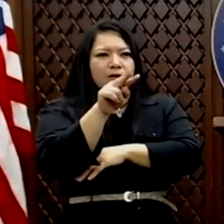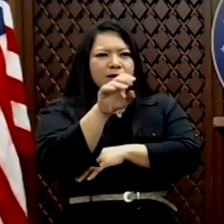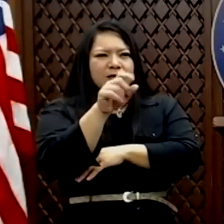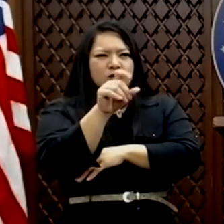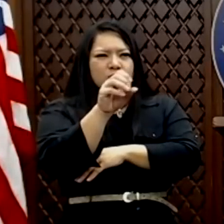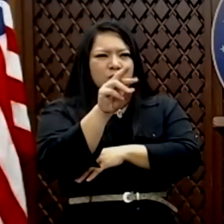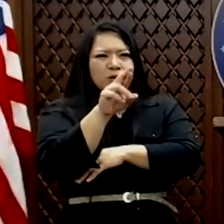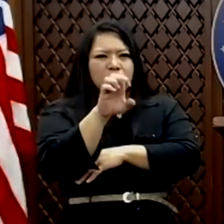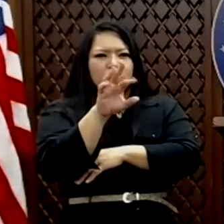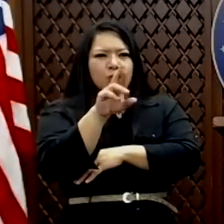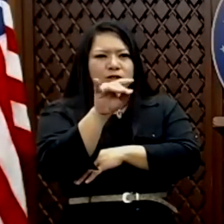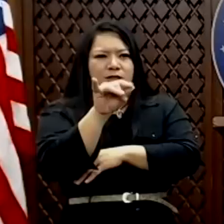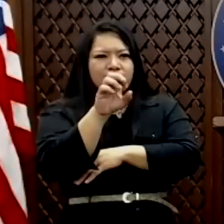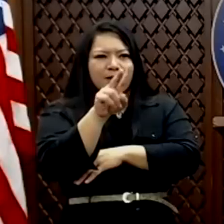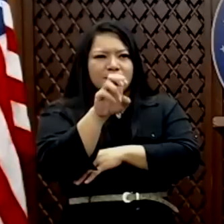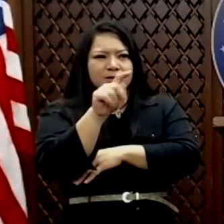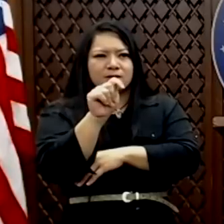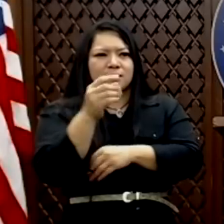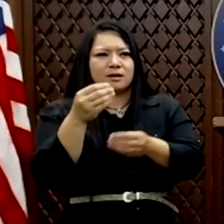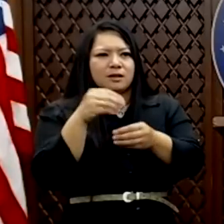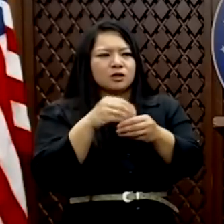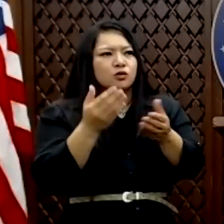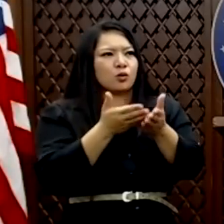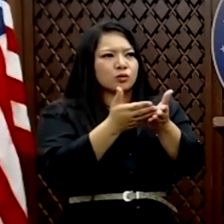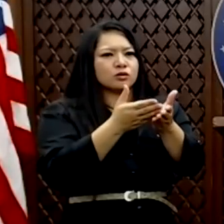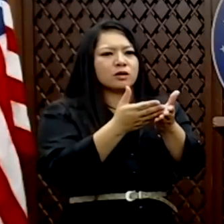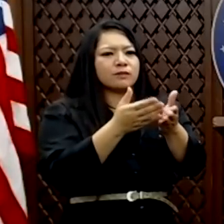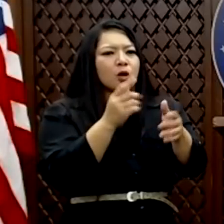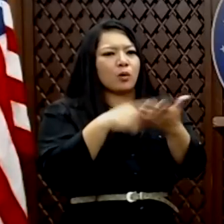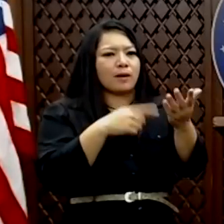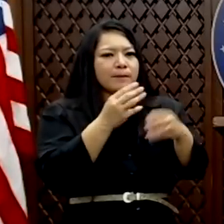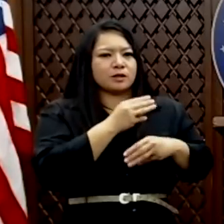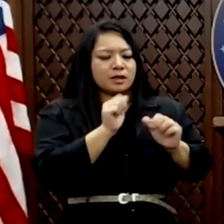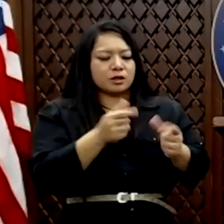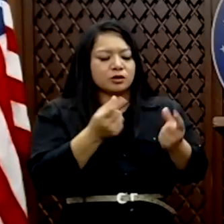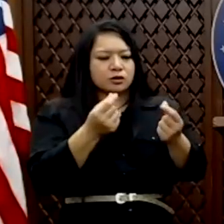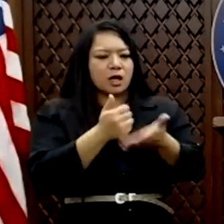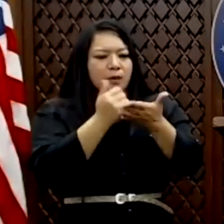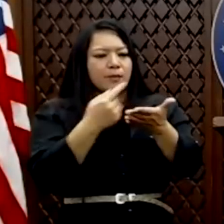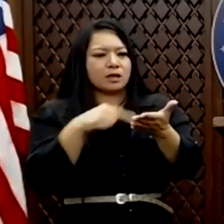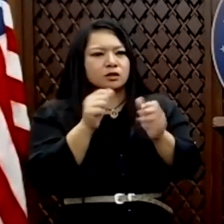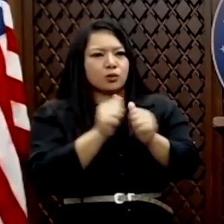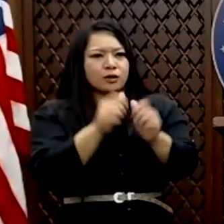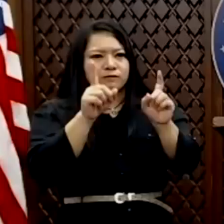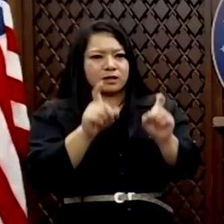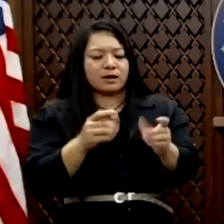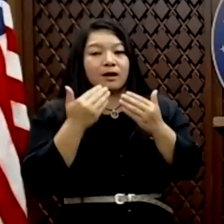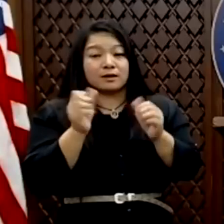ocean, and what the military can do to help us with testing if we need that help. yes,